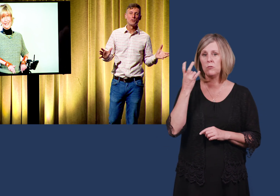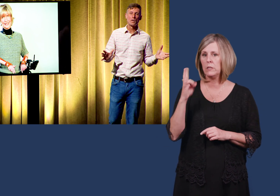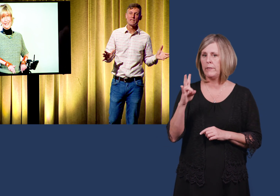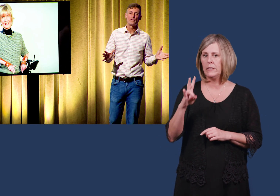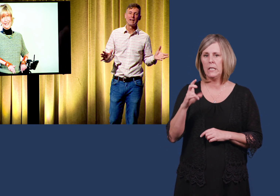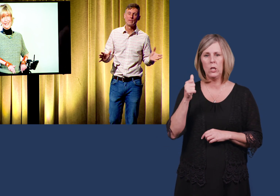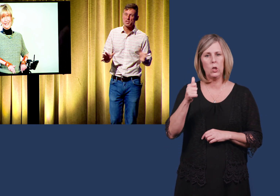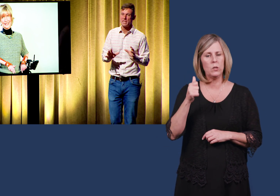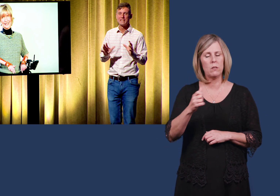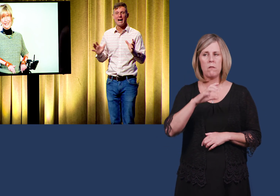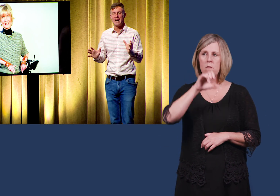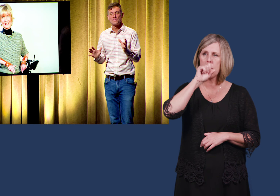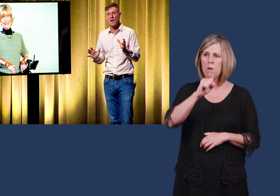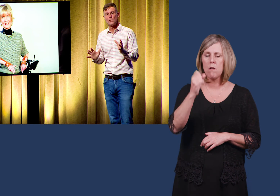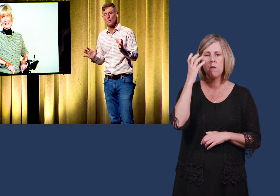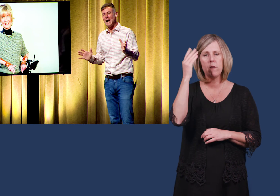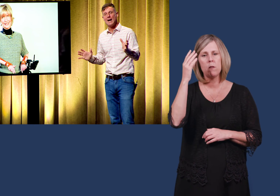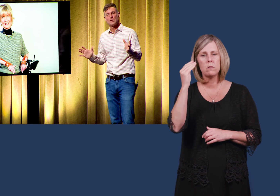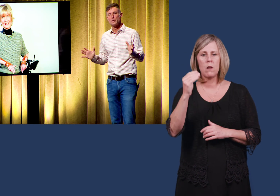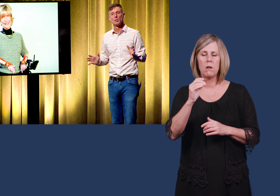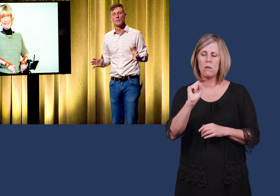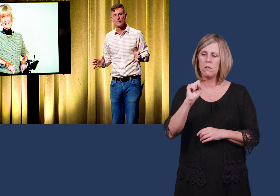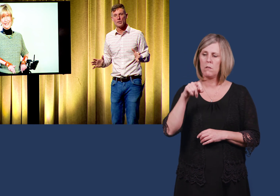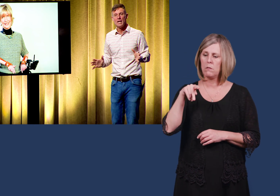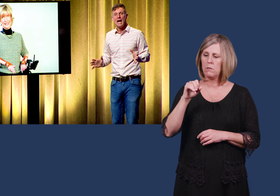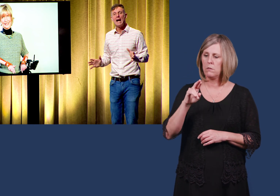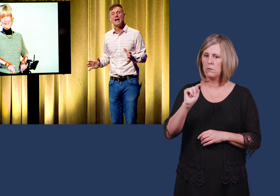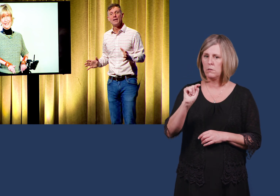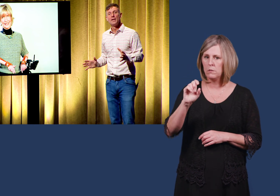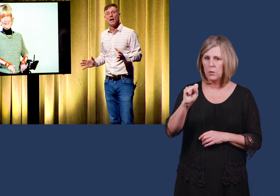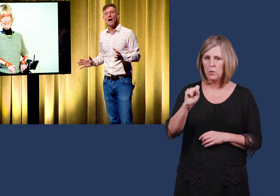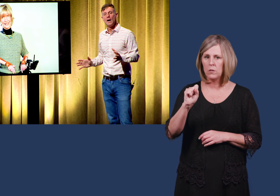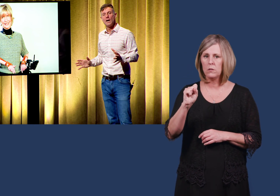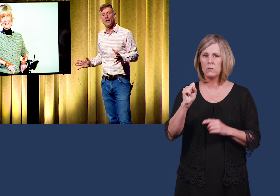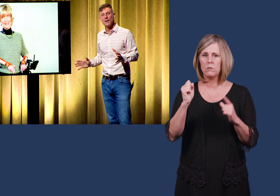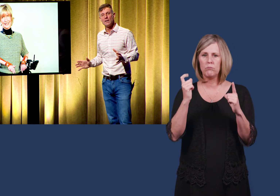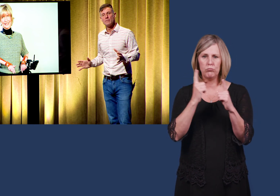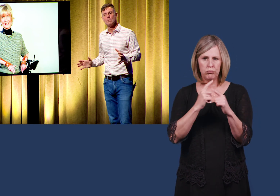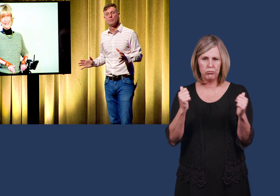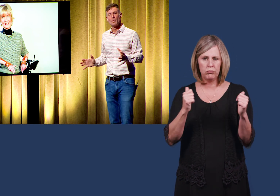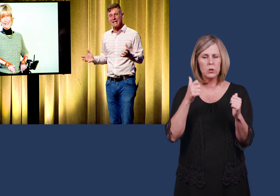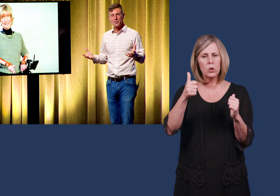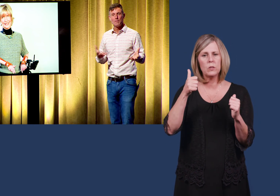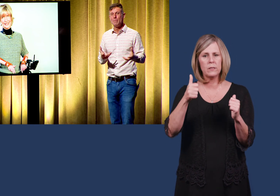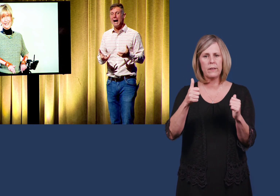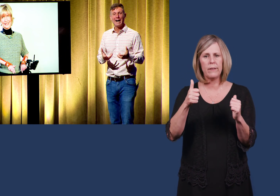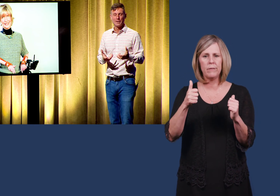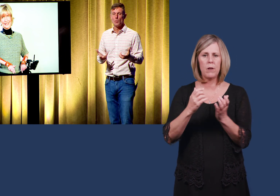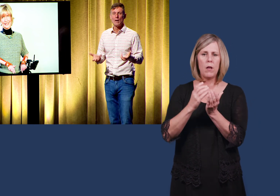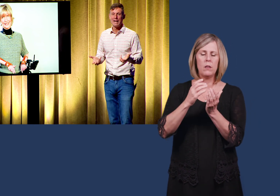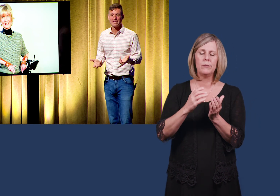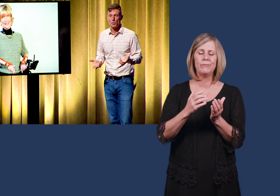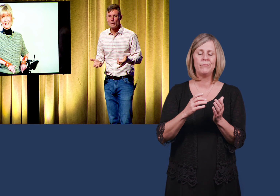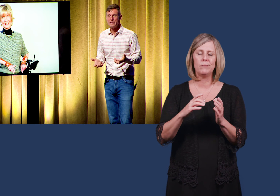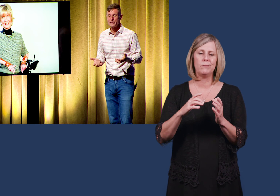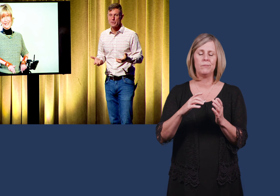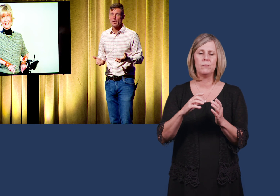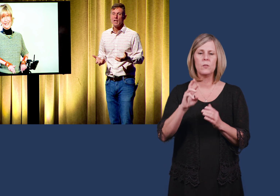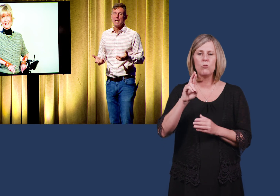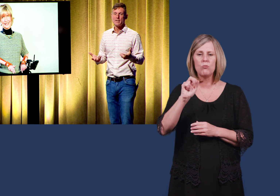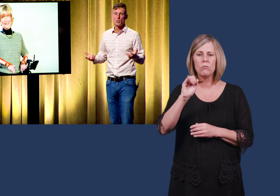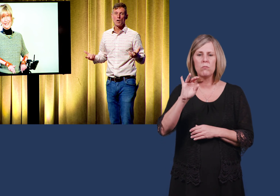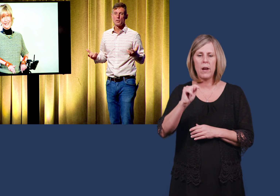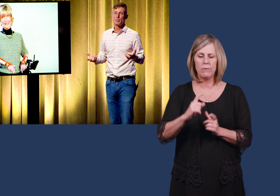very outdoorsy family. She dives off a raft into a river and breaks her back in a way that renders